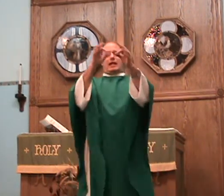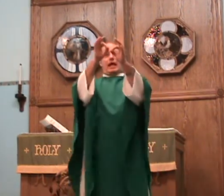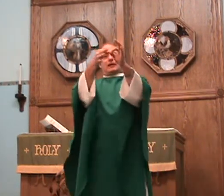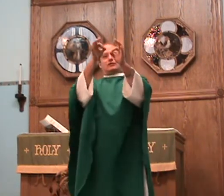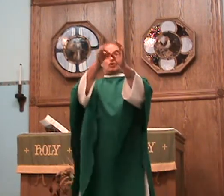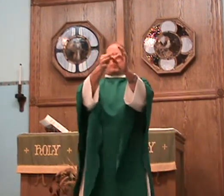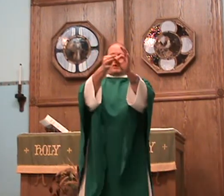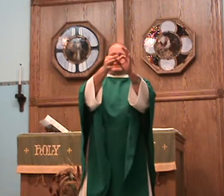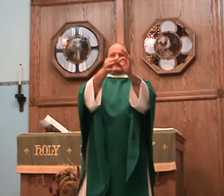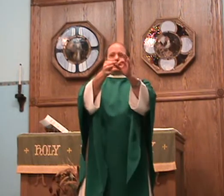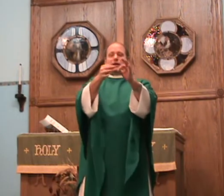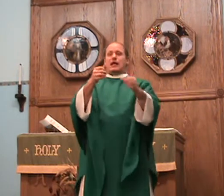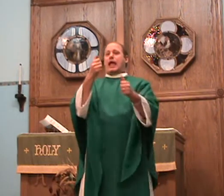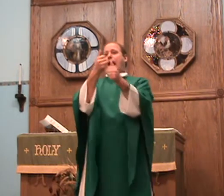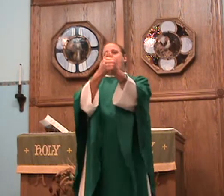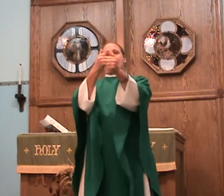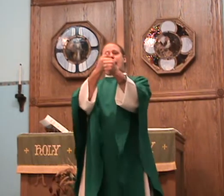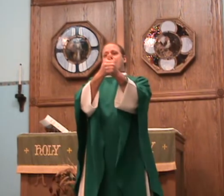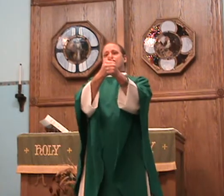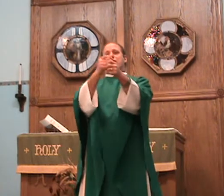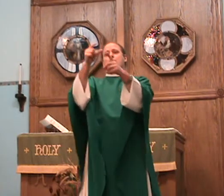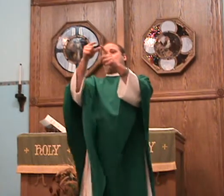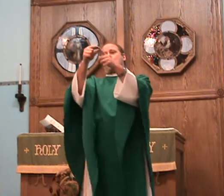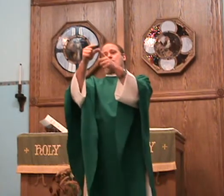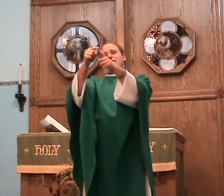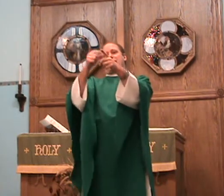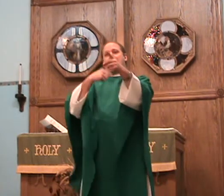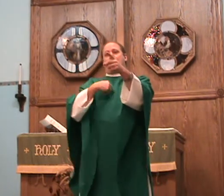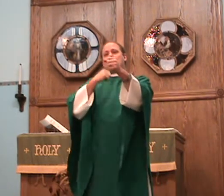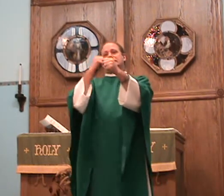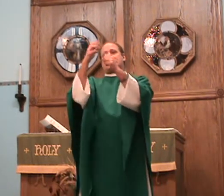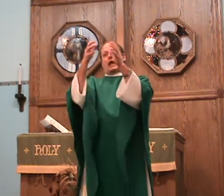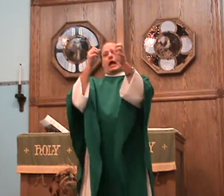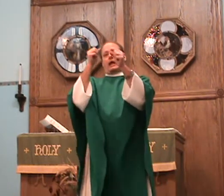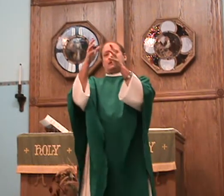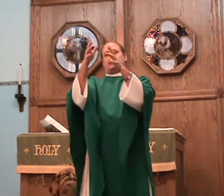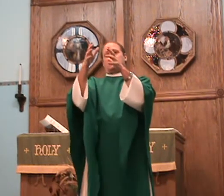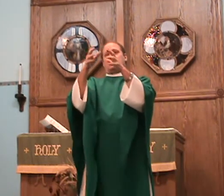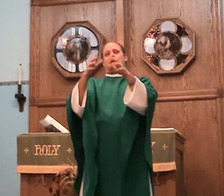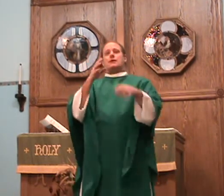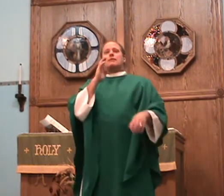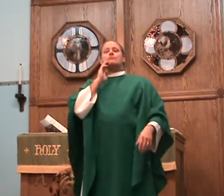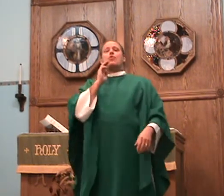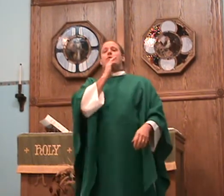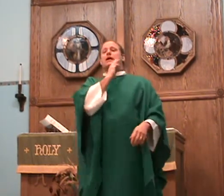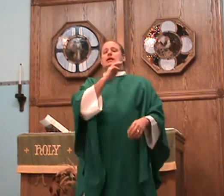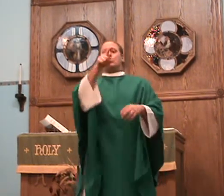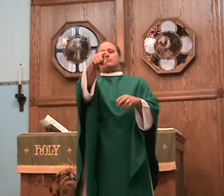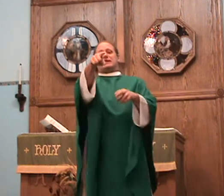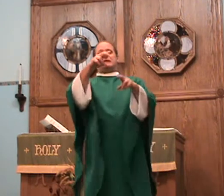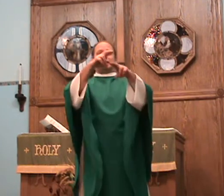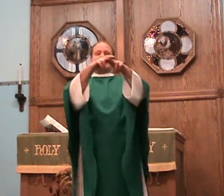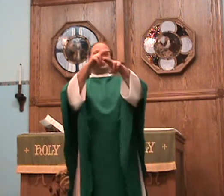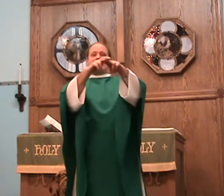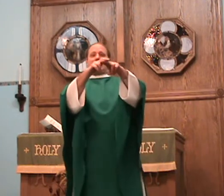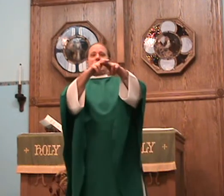and interpret, and every word that I would sign, Maureen would be sitting